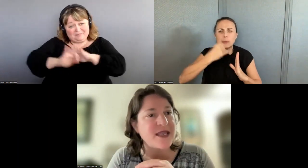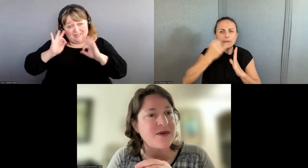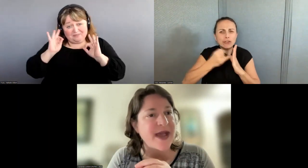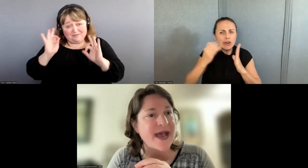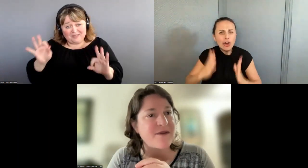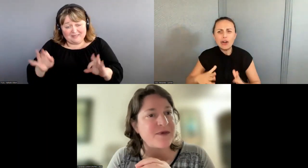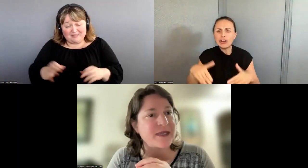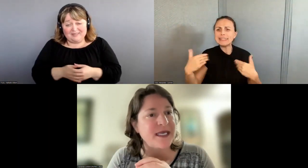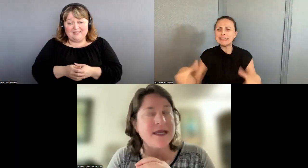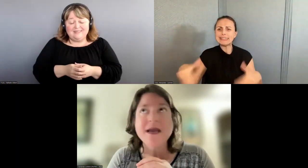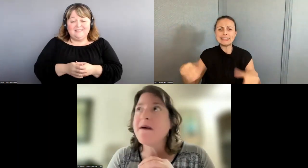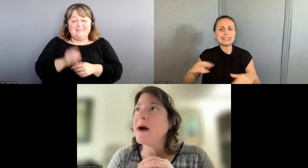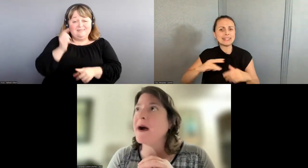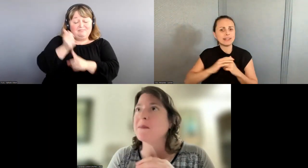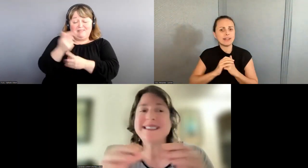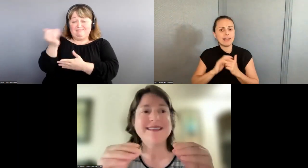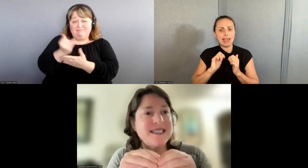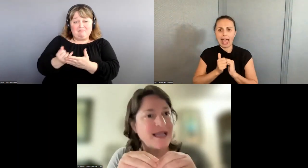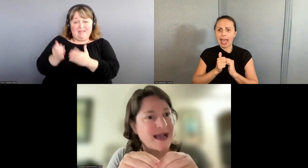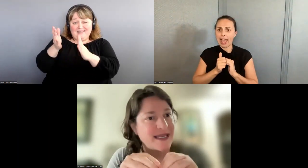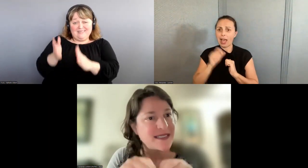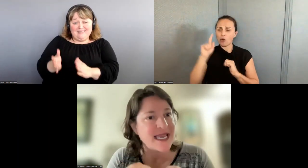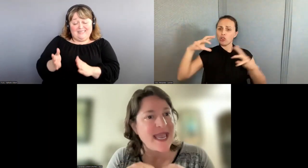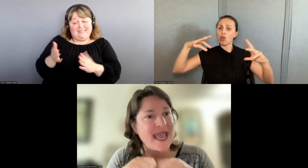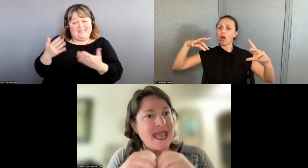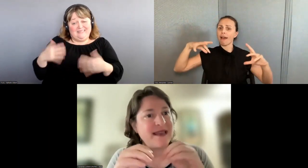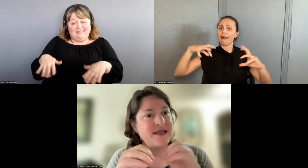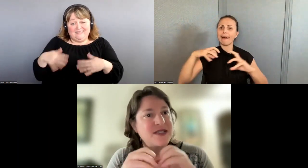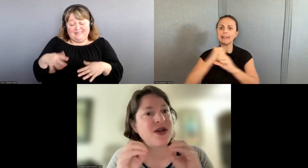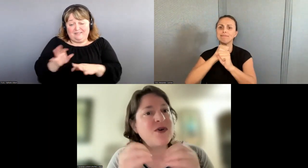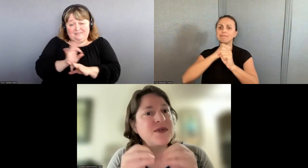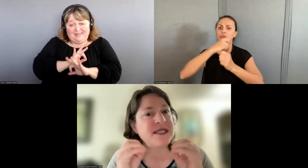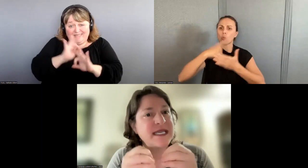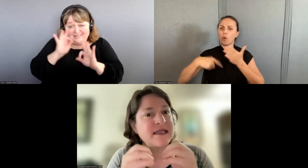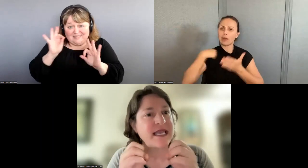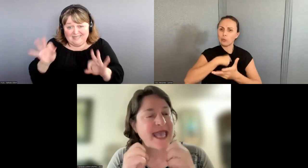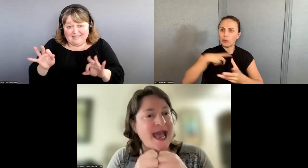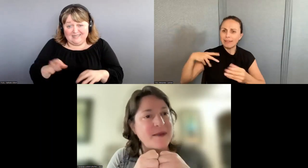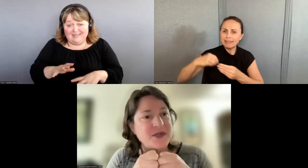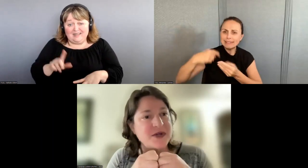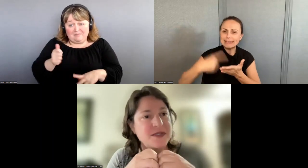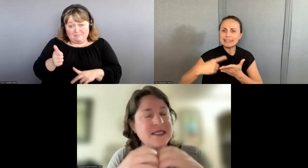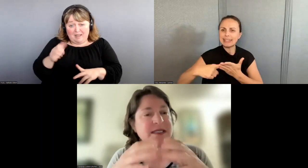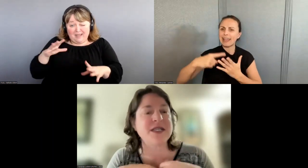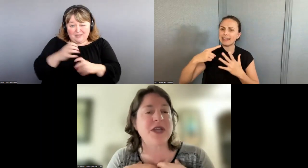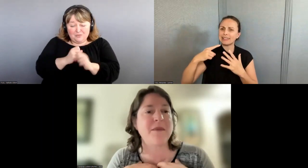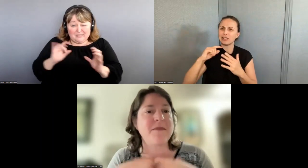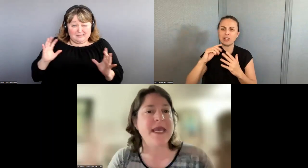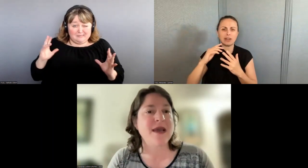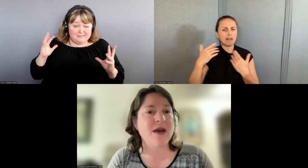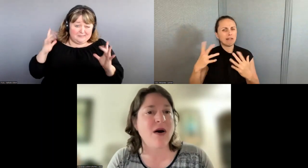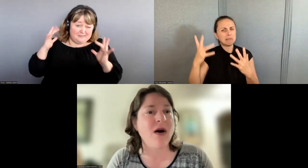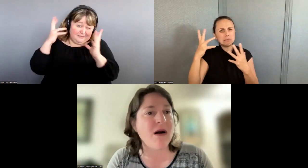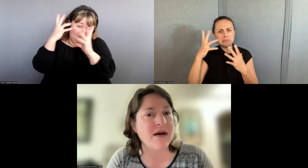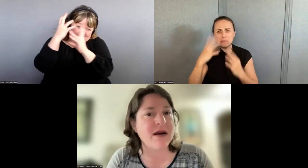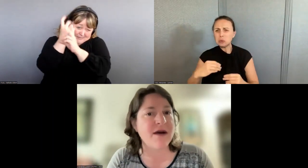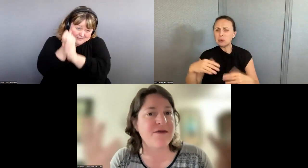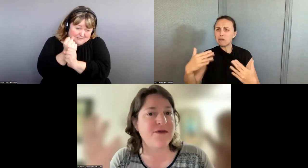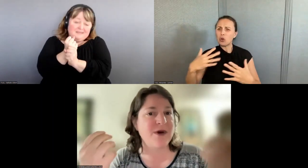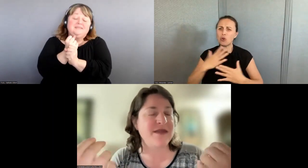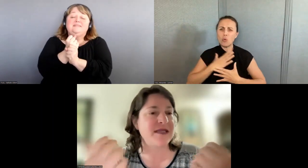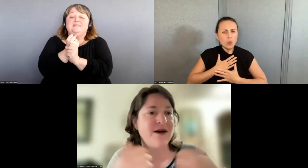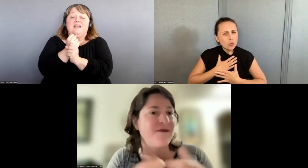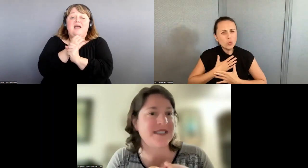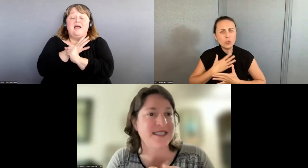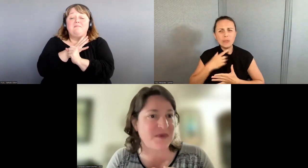way that you have really synthesized and so succinctly captured such a big heart of